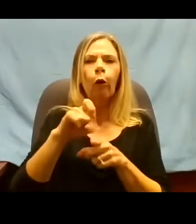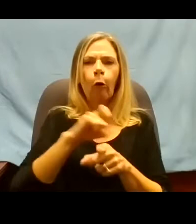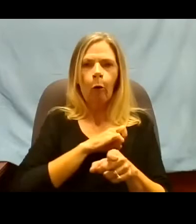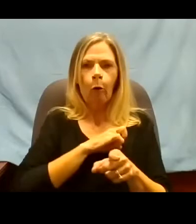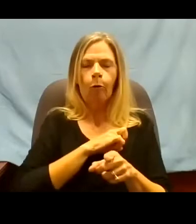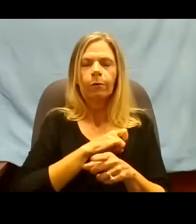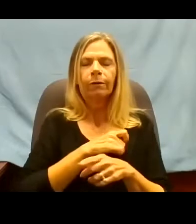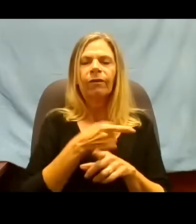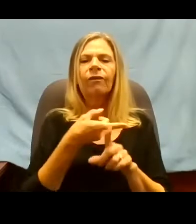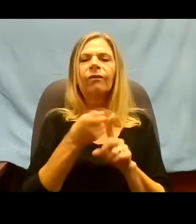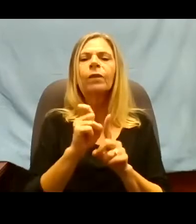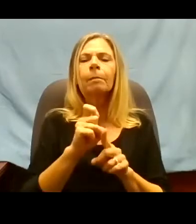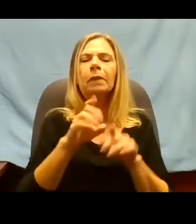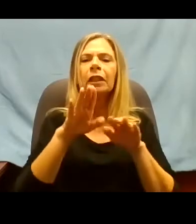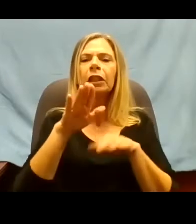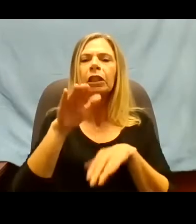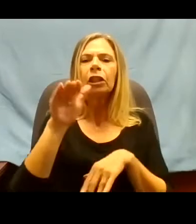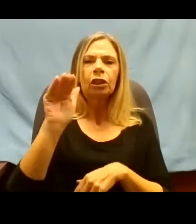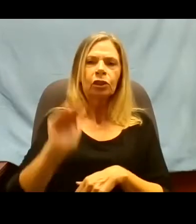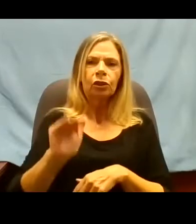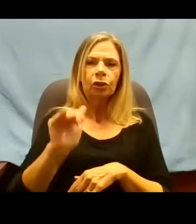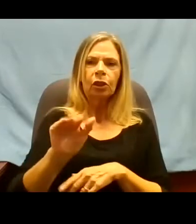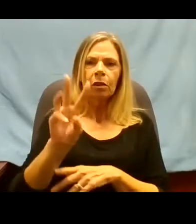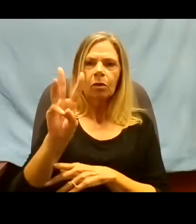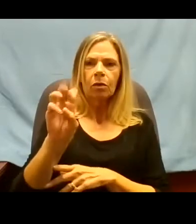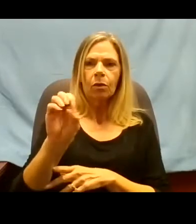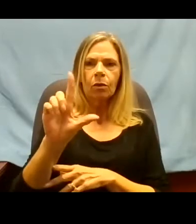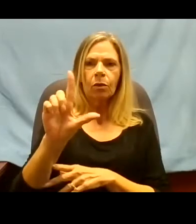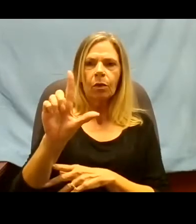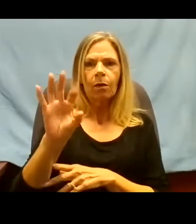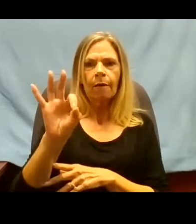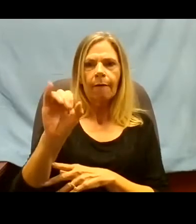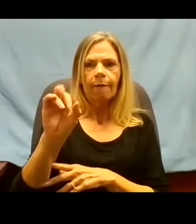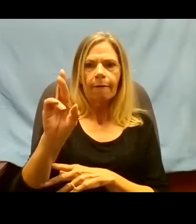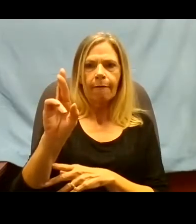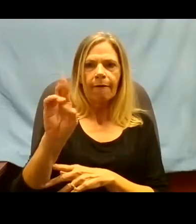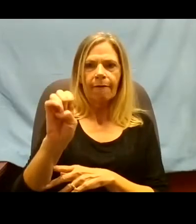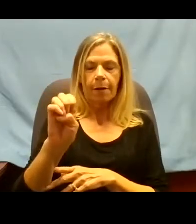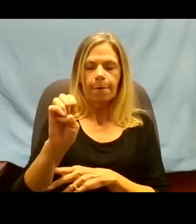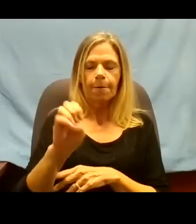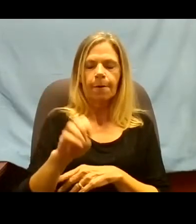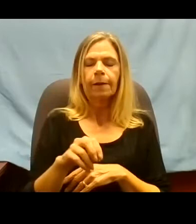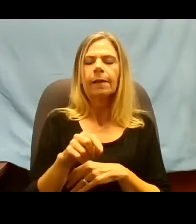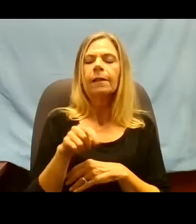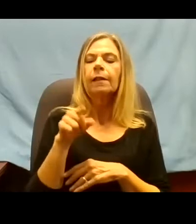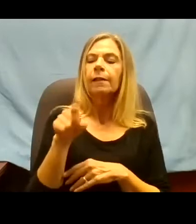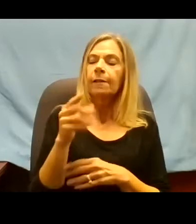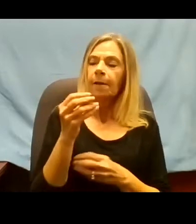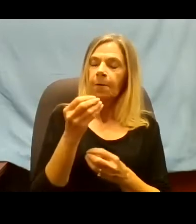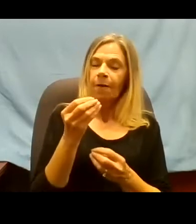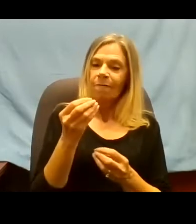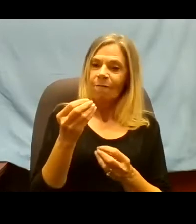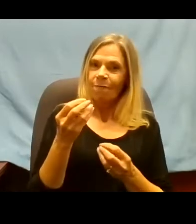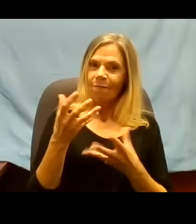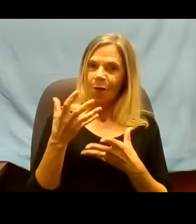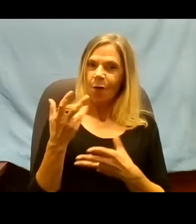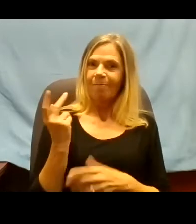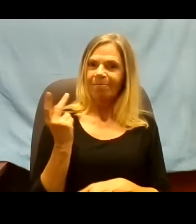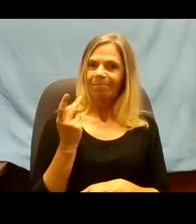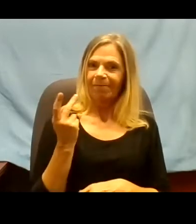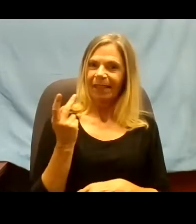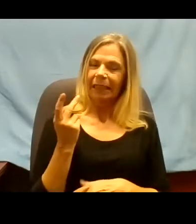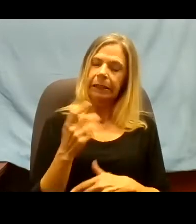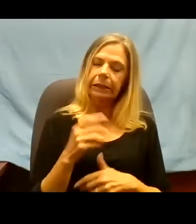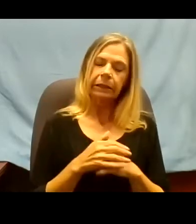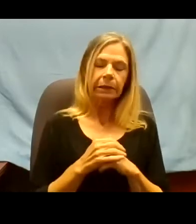people. They said, we have just come out of a very